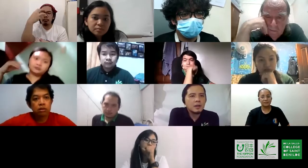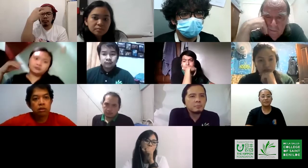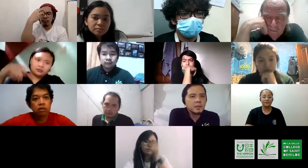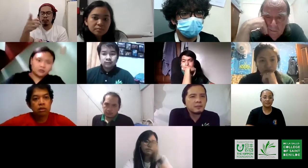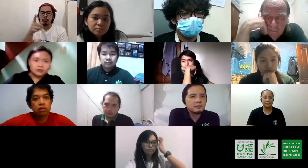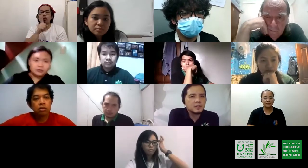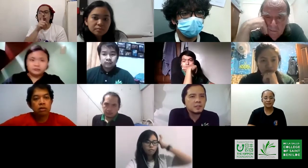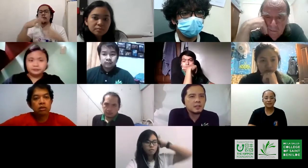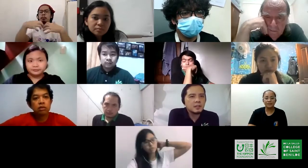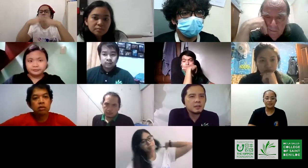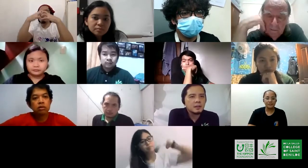Okay.